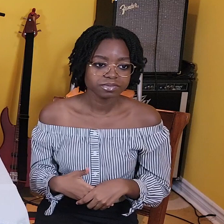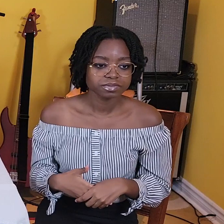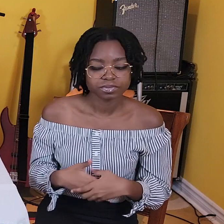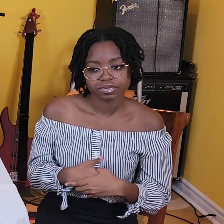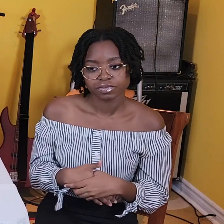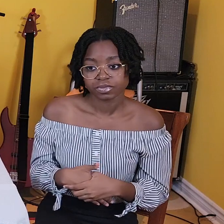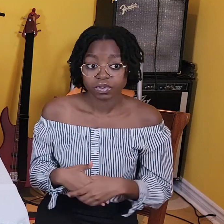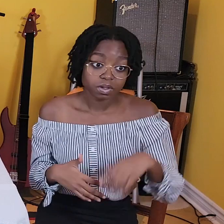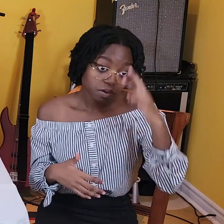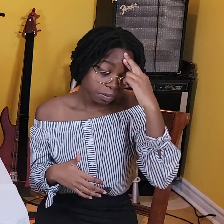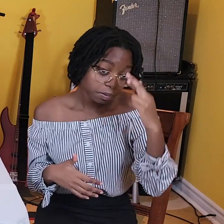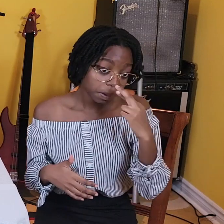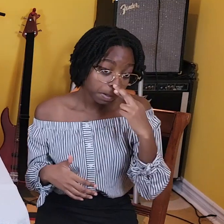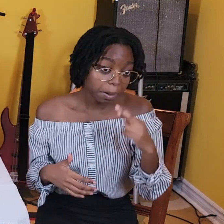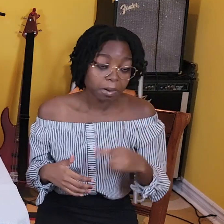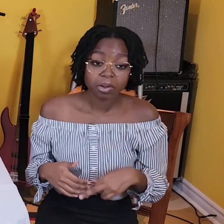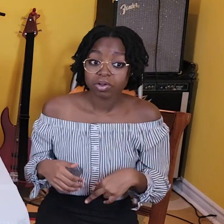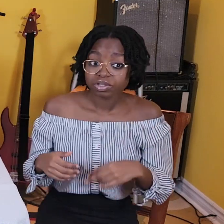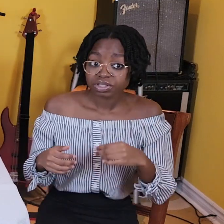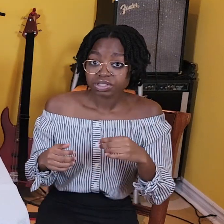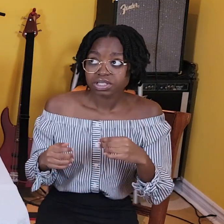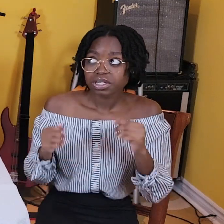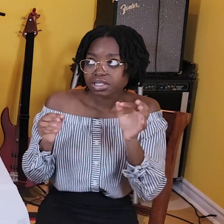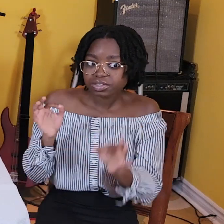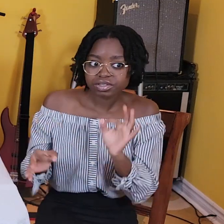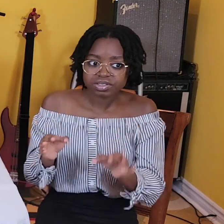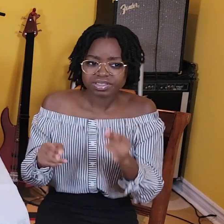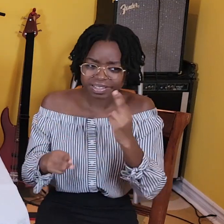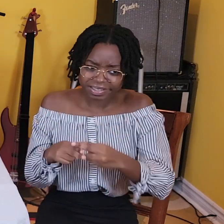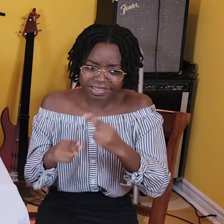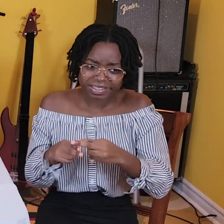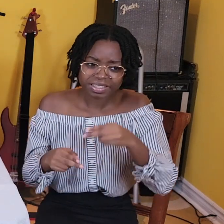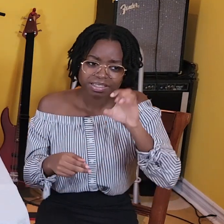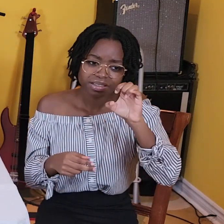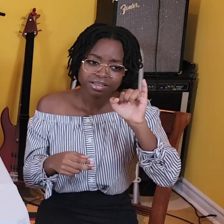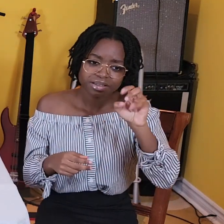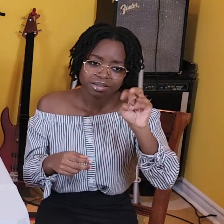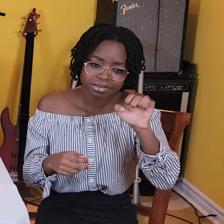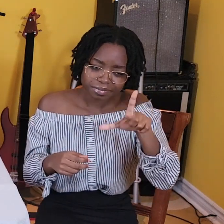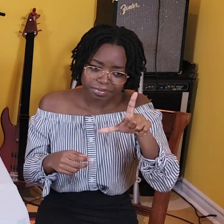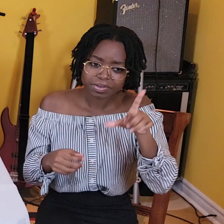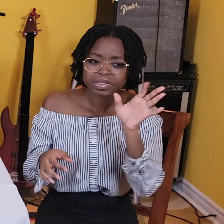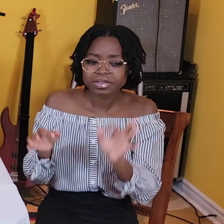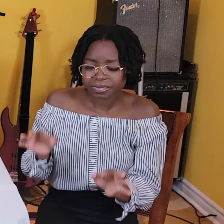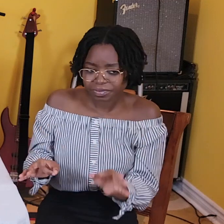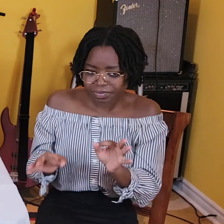the Roman trial the civil trial, right? And here we see, I want us to look at,